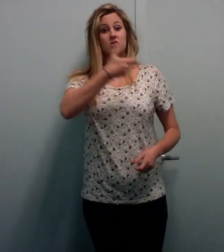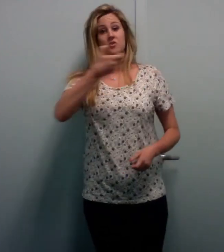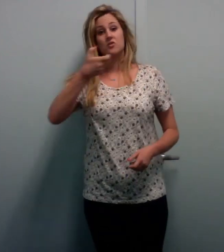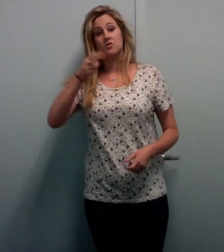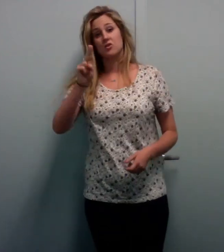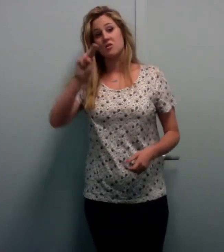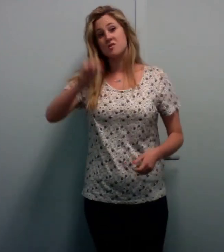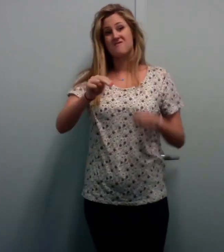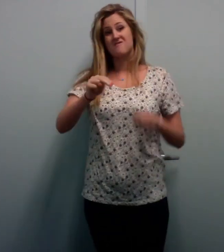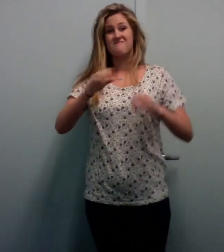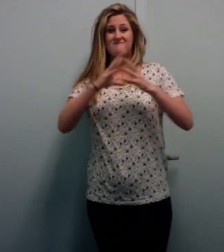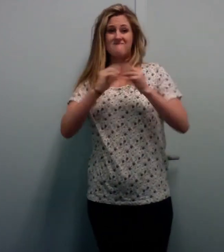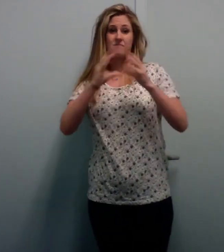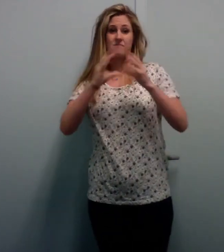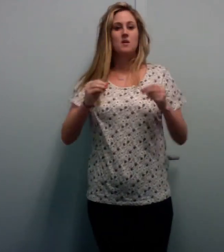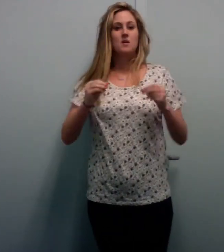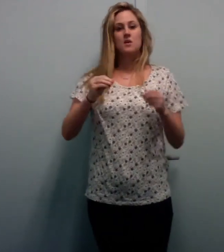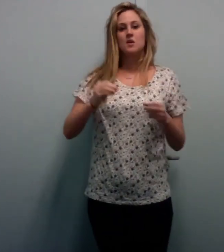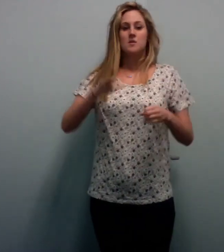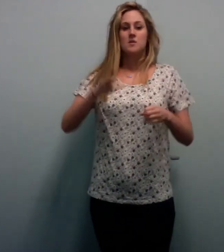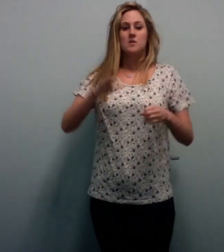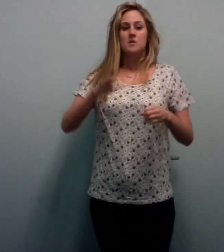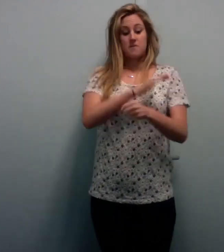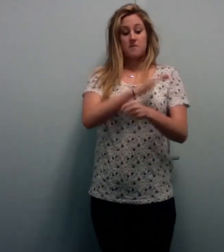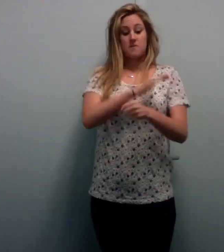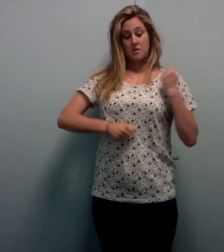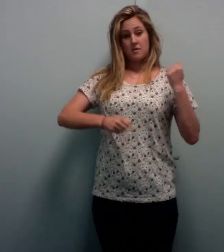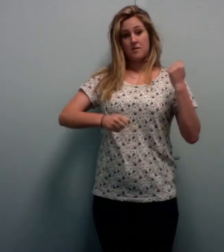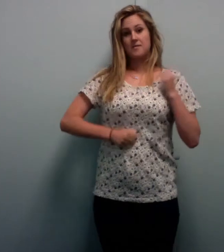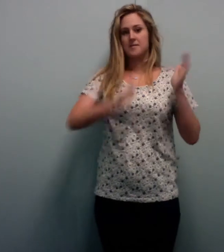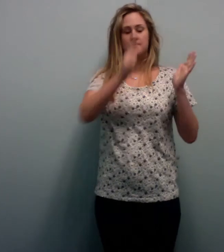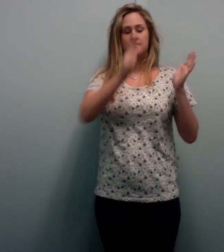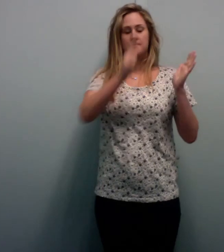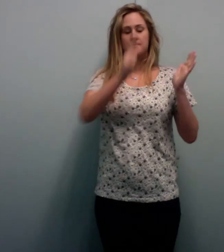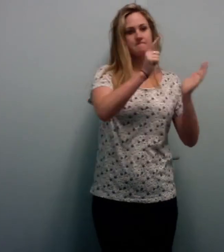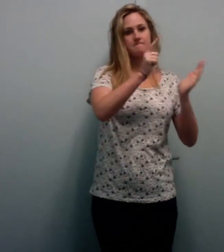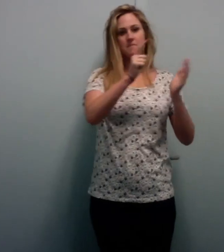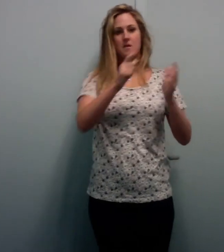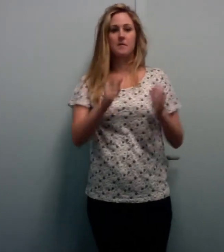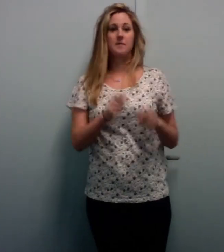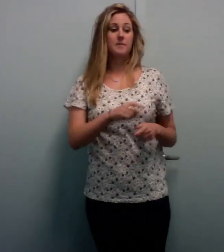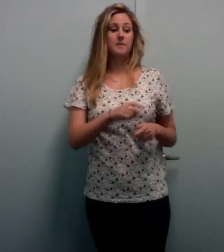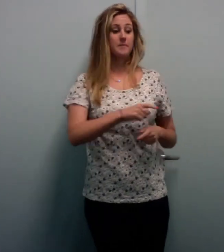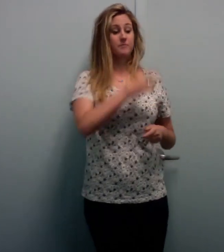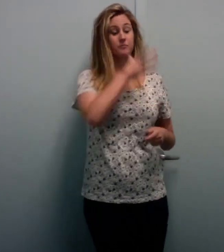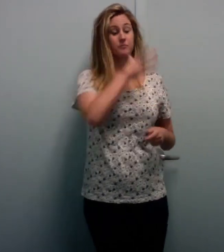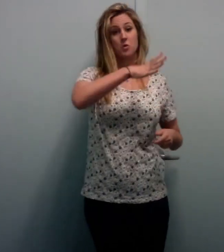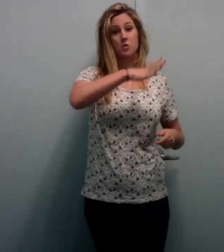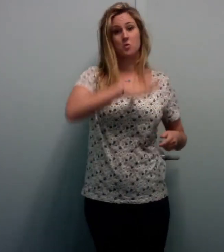weapons. Investigators say she is expected to recover. News Watch 16 Suzanne Goldstein is live with more from Bloomsburg.